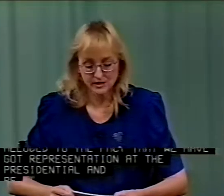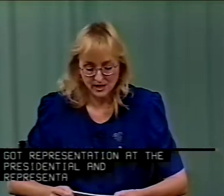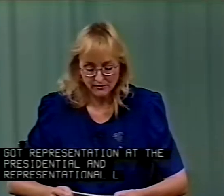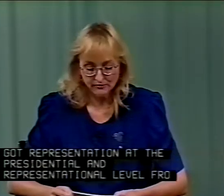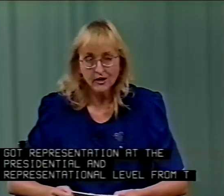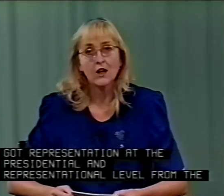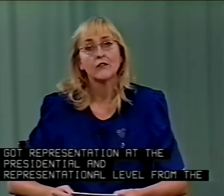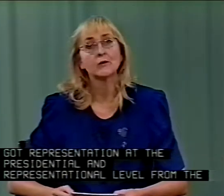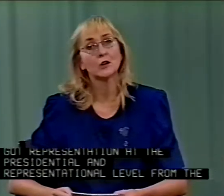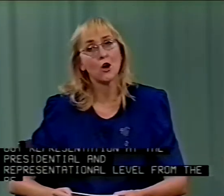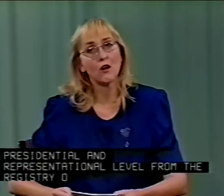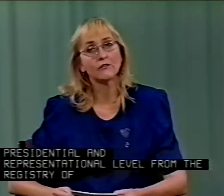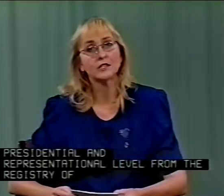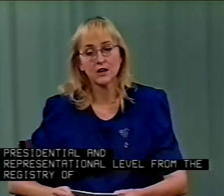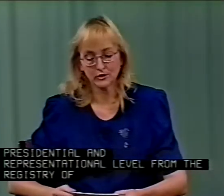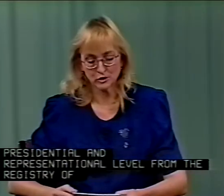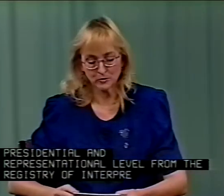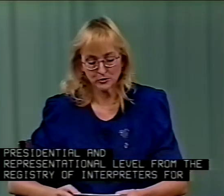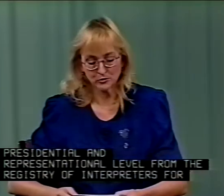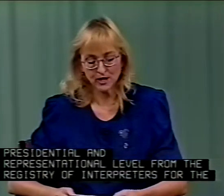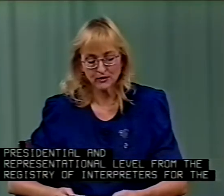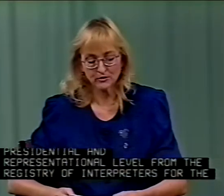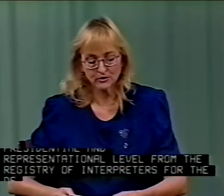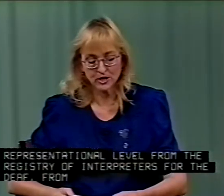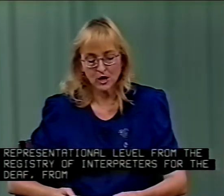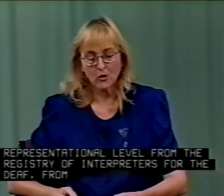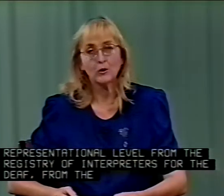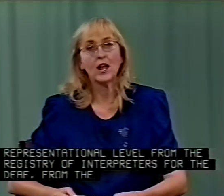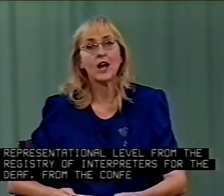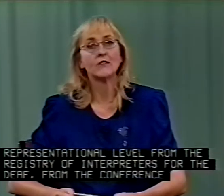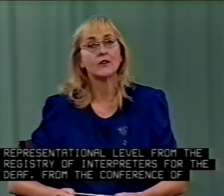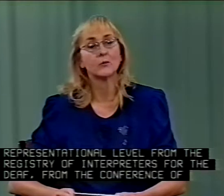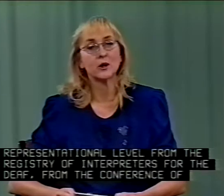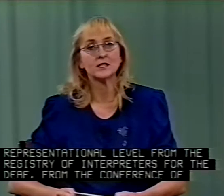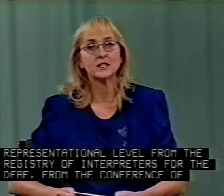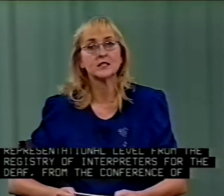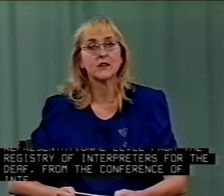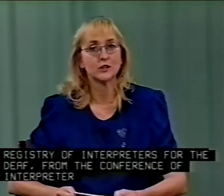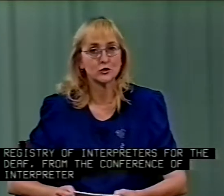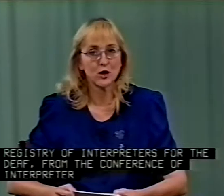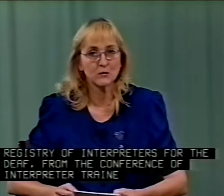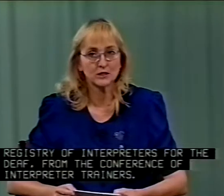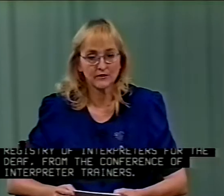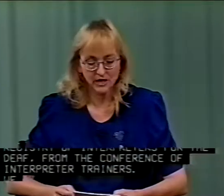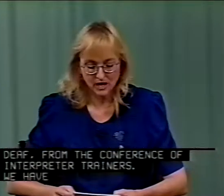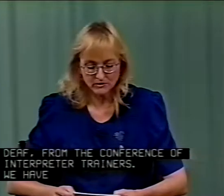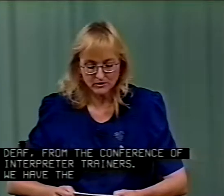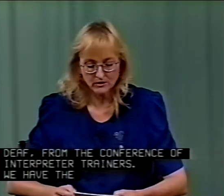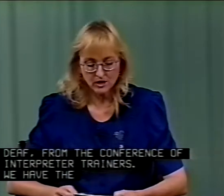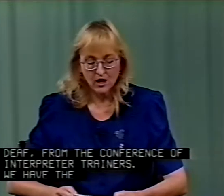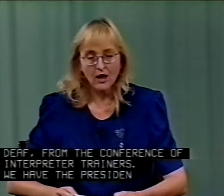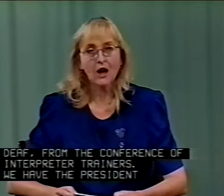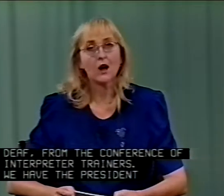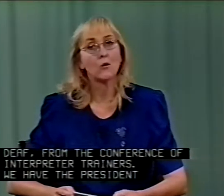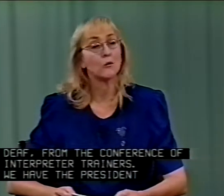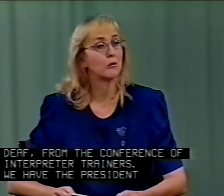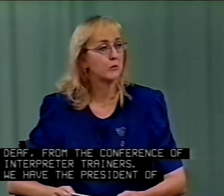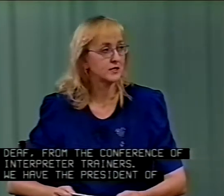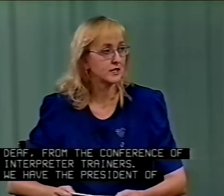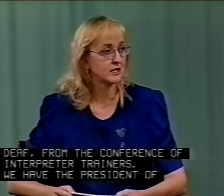Deaf, from the Conference of Interpreter Trainers. We have the president of Intertribal Deaf Council, representatives